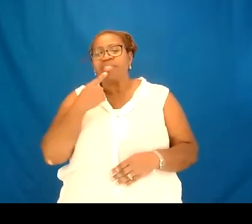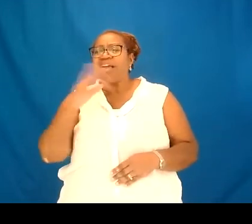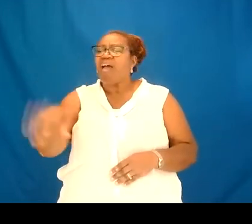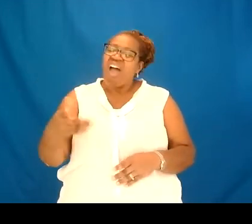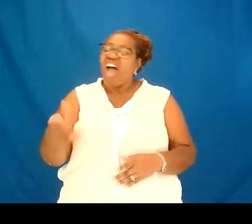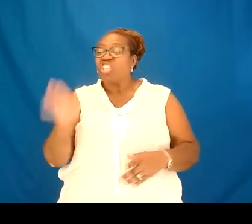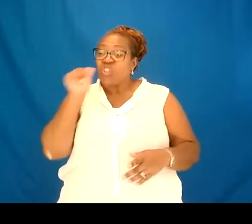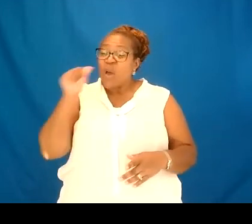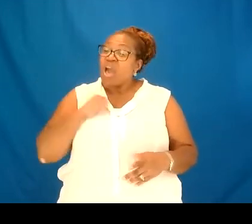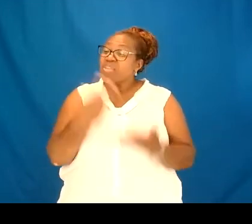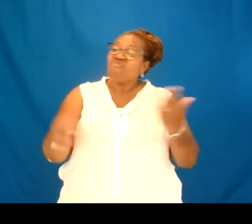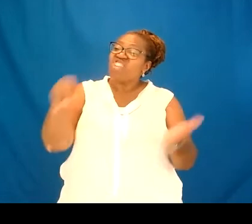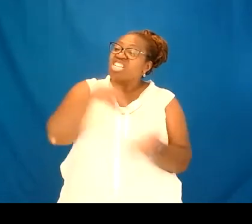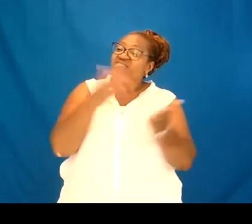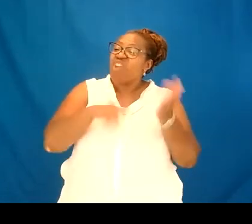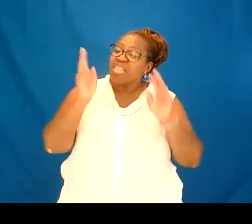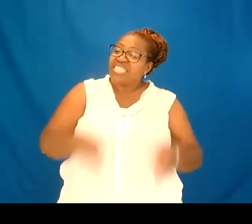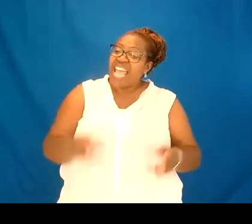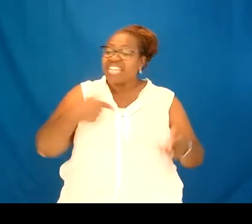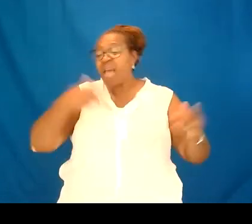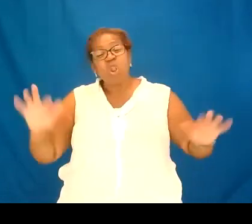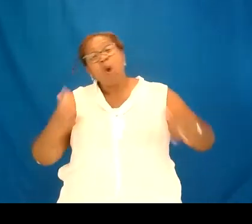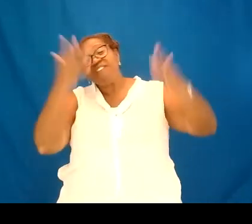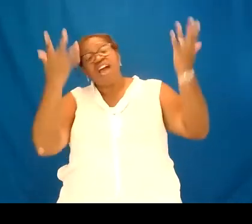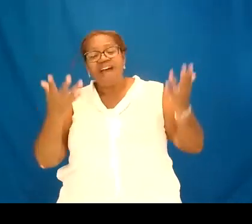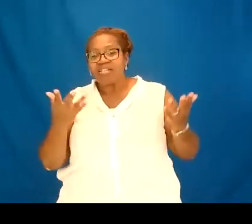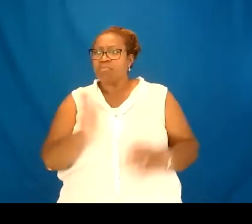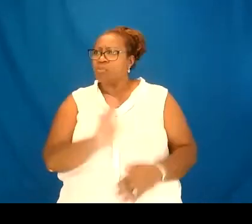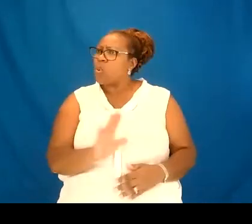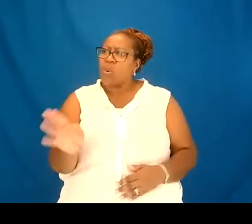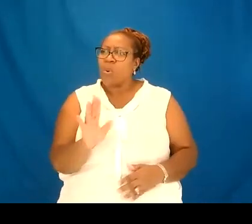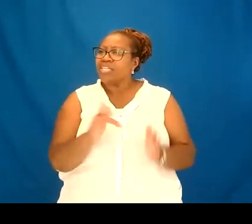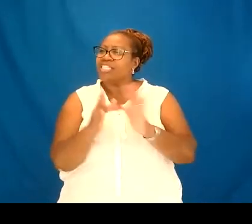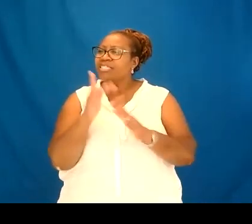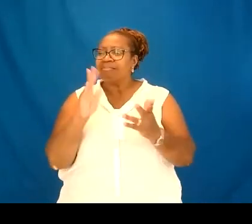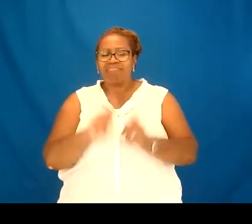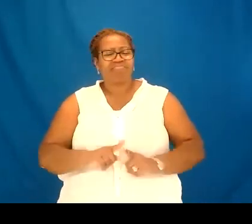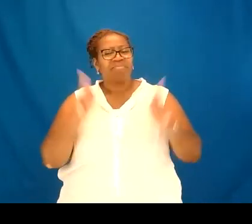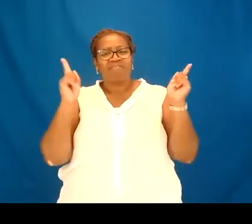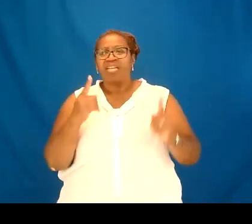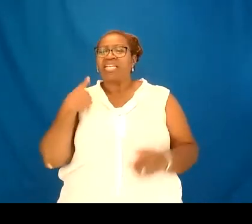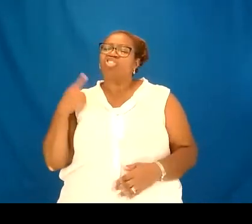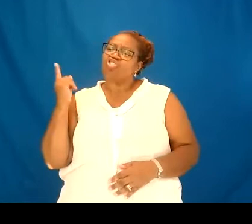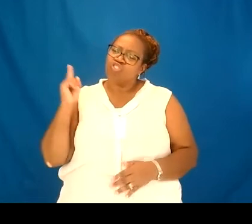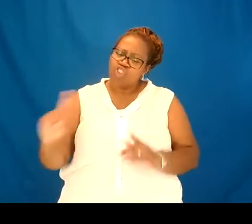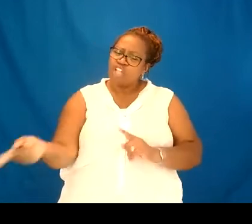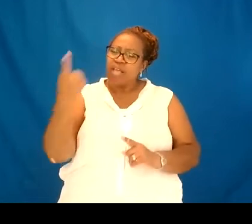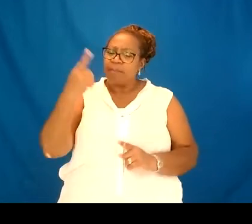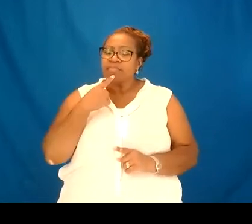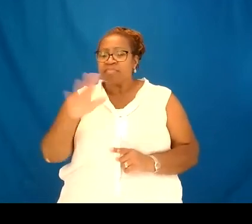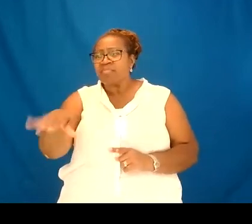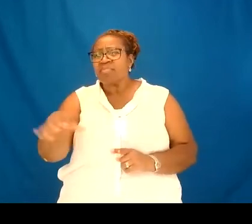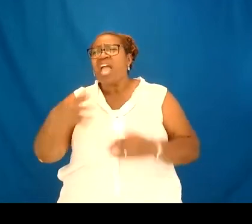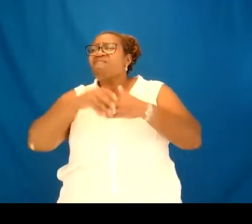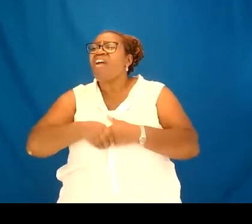we see Jesus here instead thinking about Peter and how he can be a friend to him in this